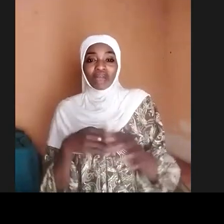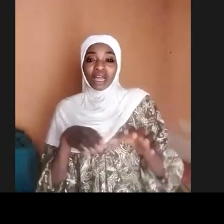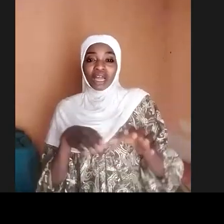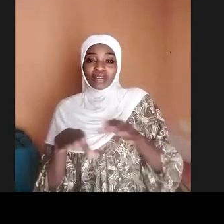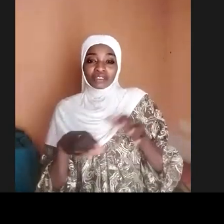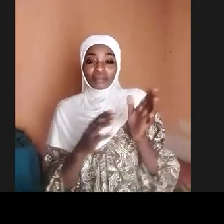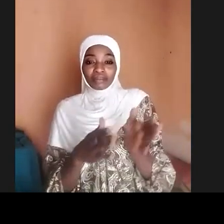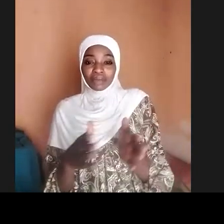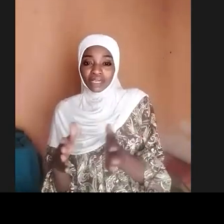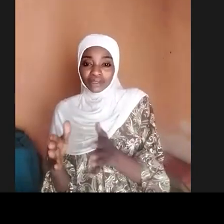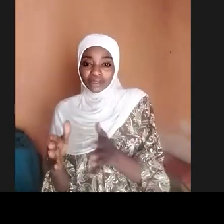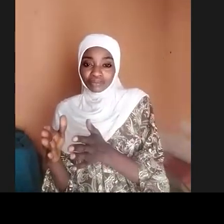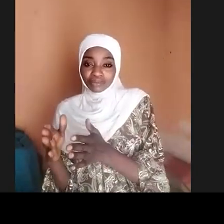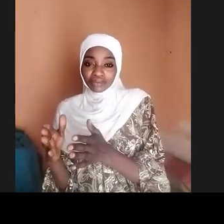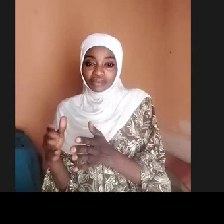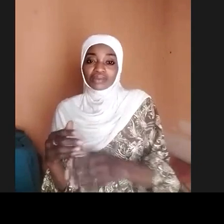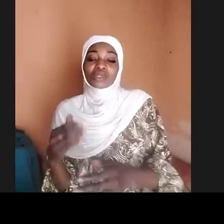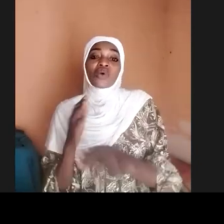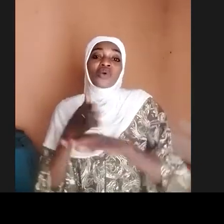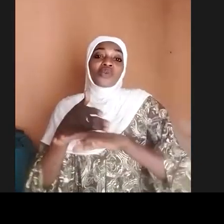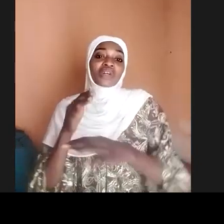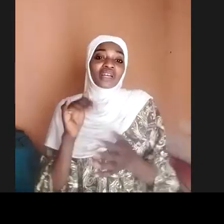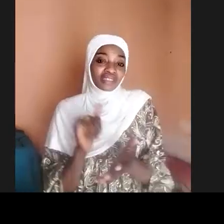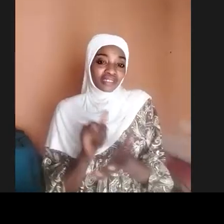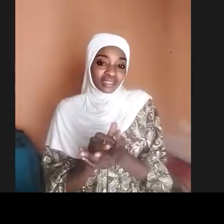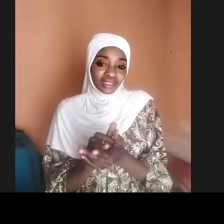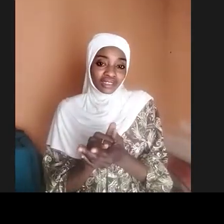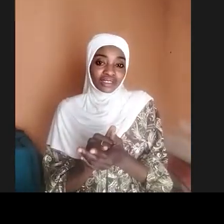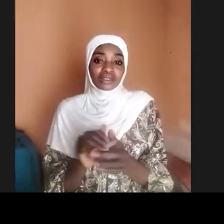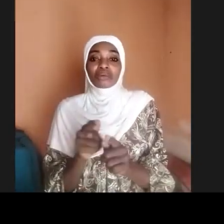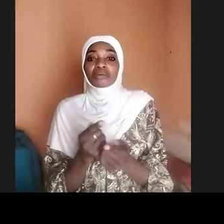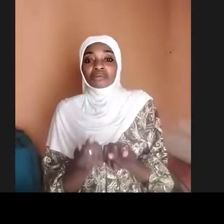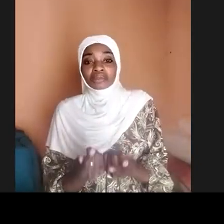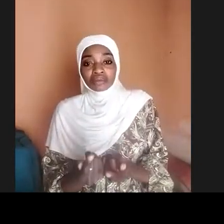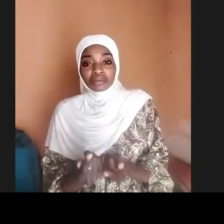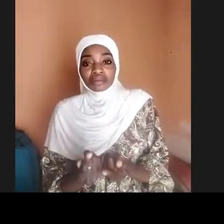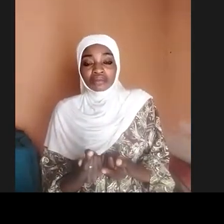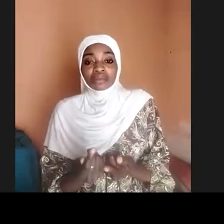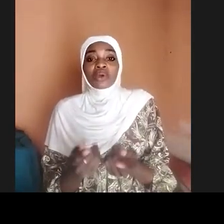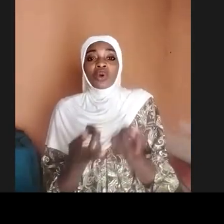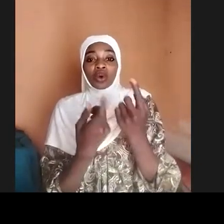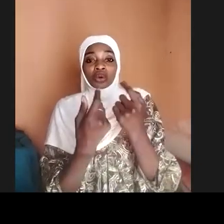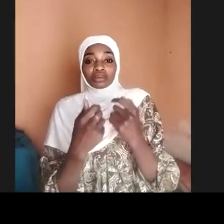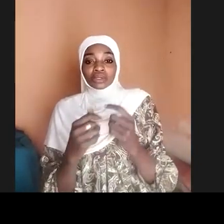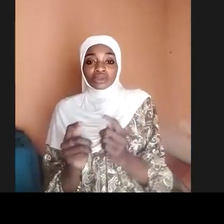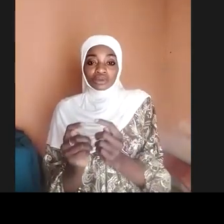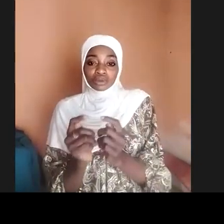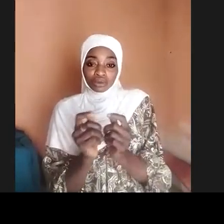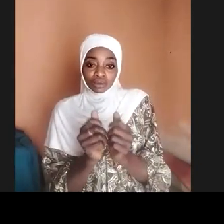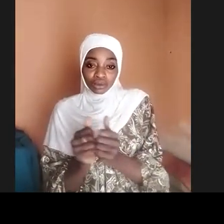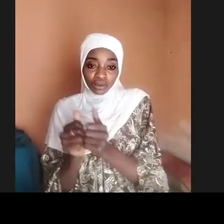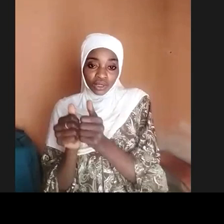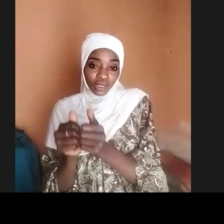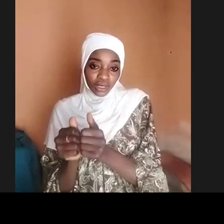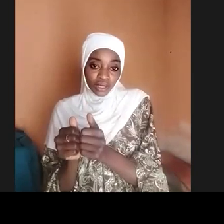agreement of all the state parties, that they wouldn't just sign something and leave it to gather dust on the shelves, but they would actually come up